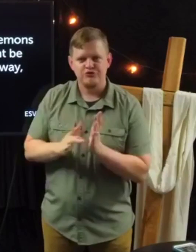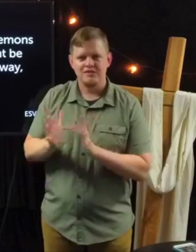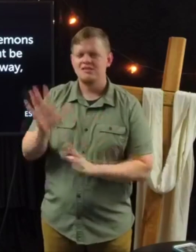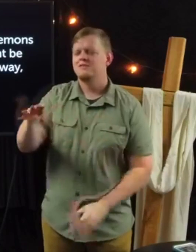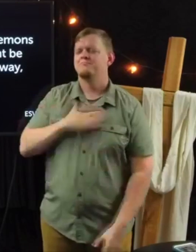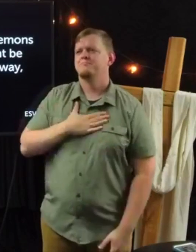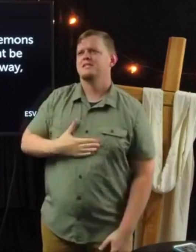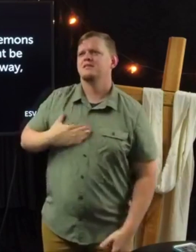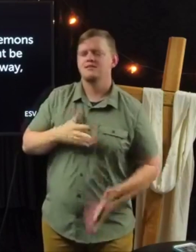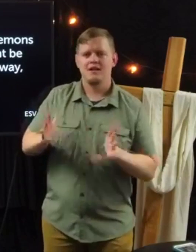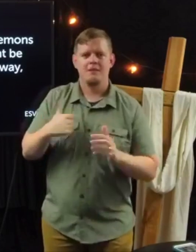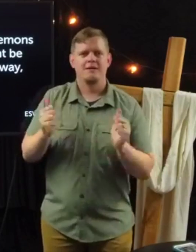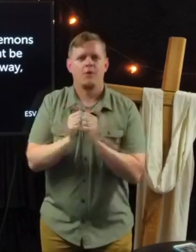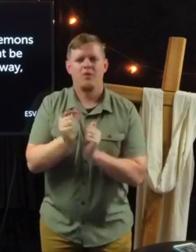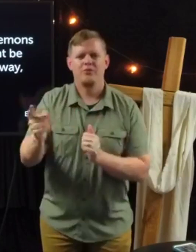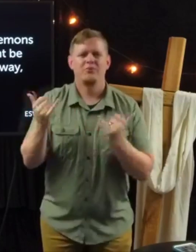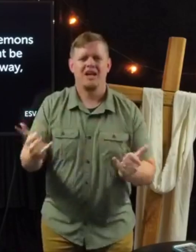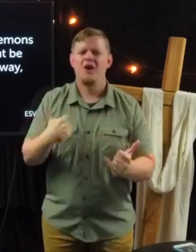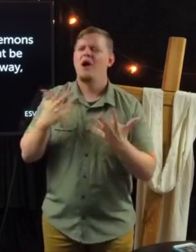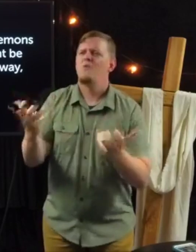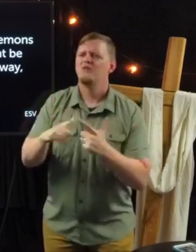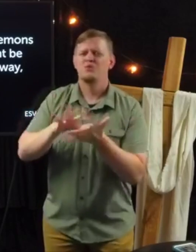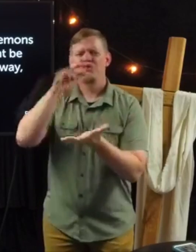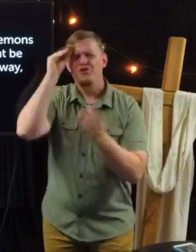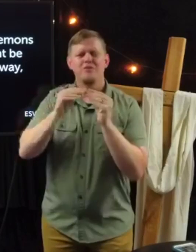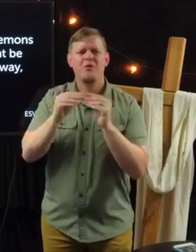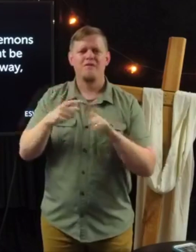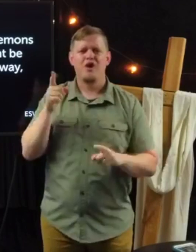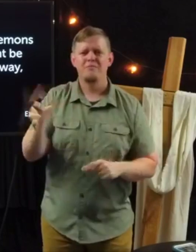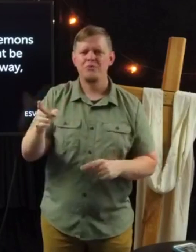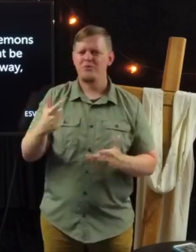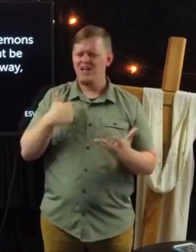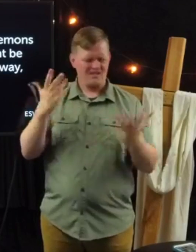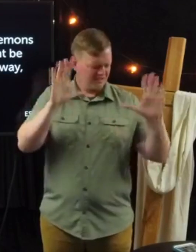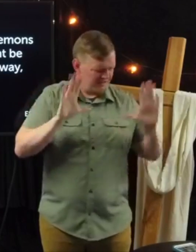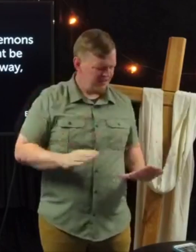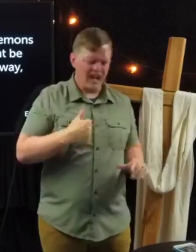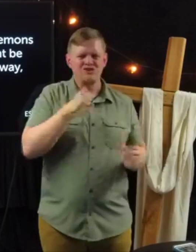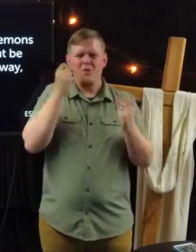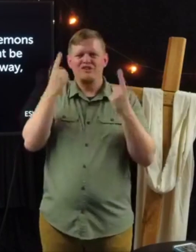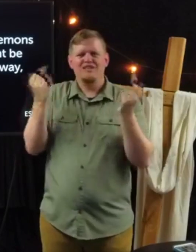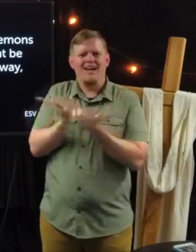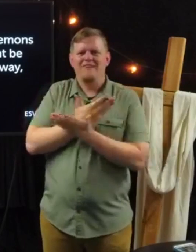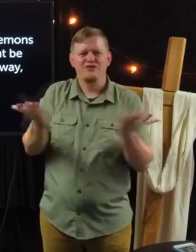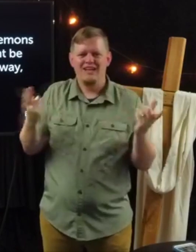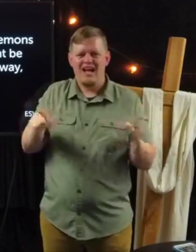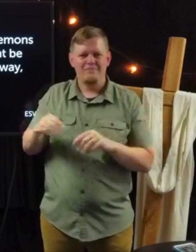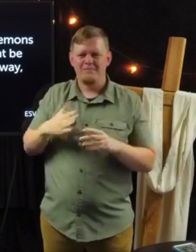begged Jesus, please, let me be with you. Please, I want to learn more from you. This has been awesome. I don't understand everything